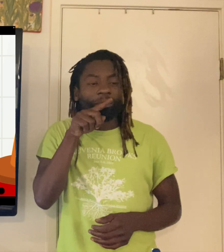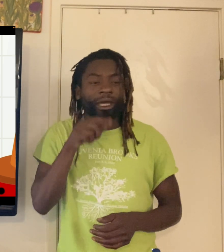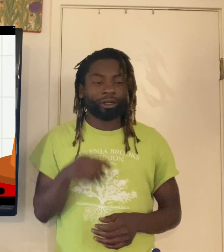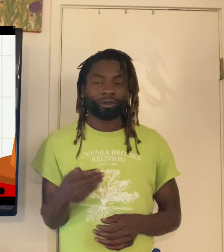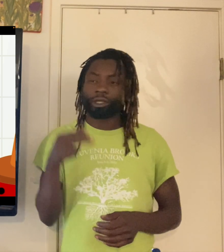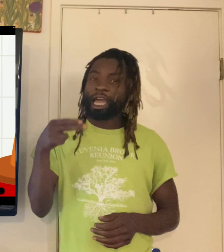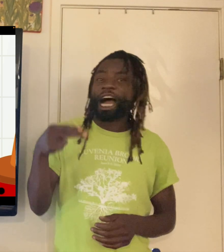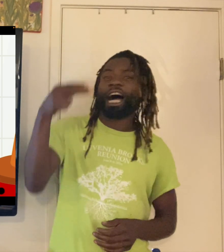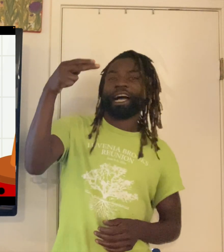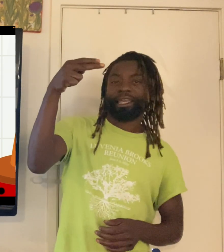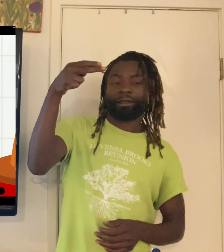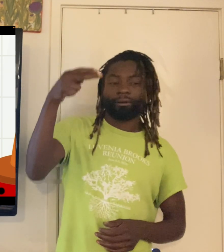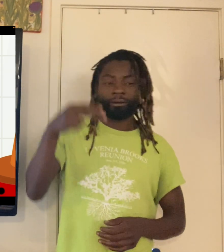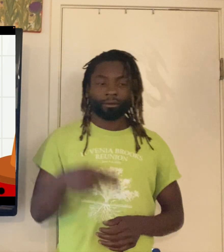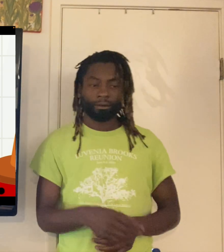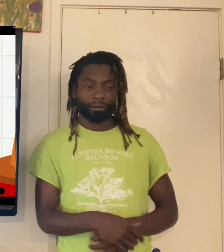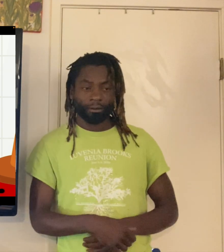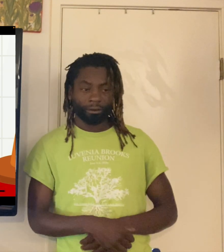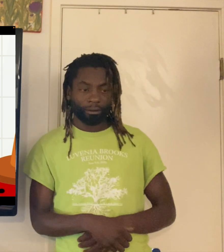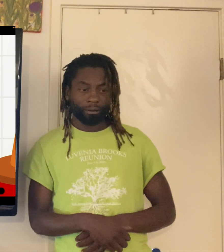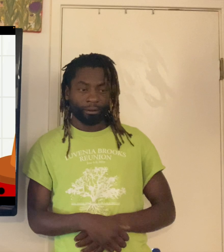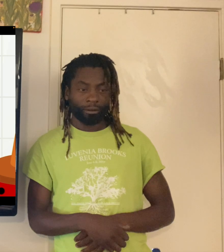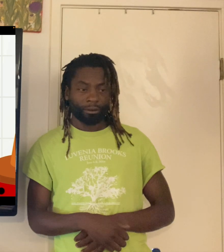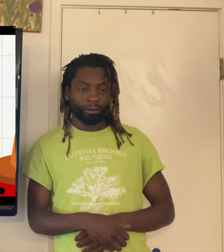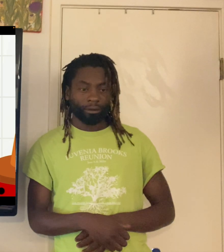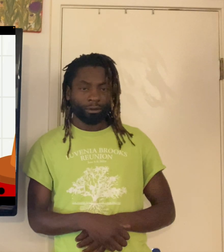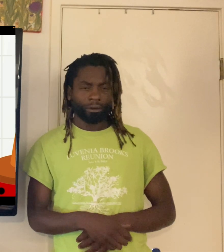we can also say 2 salamanders high.